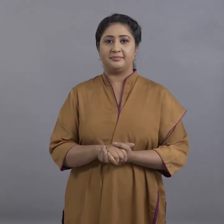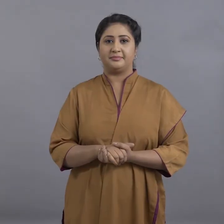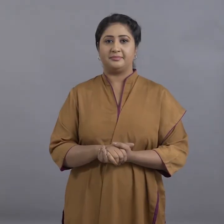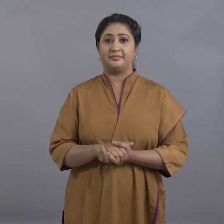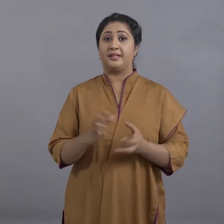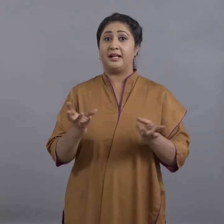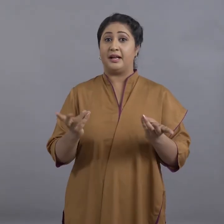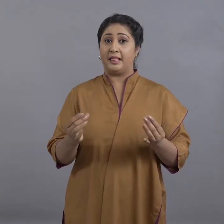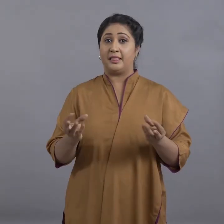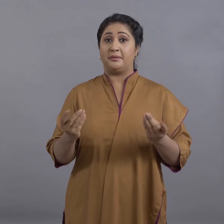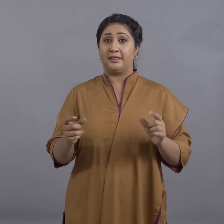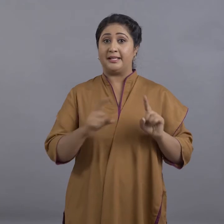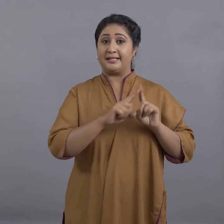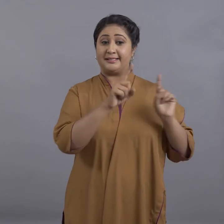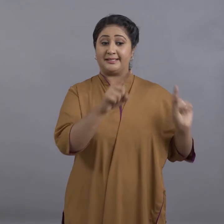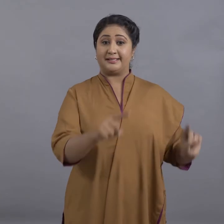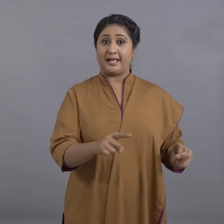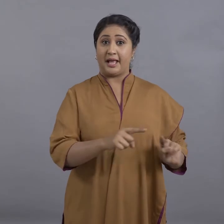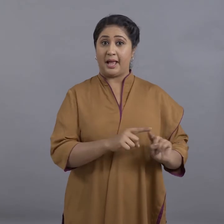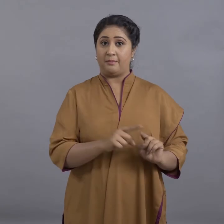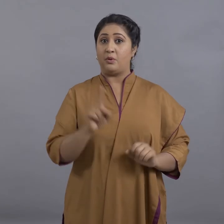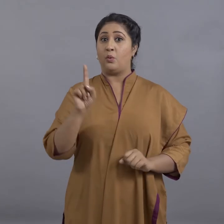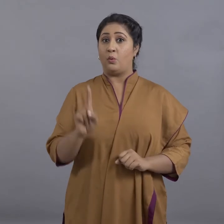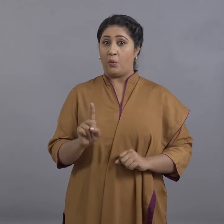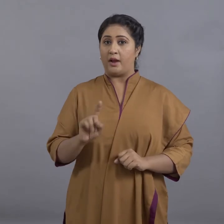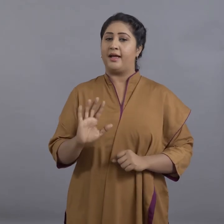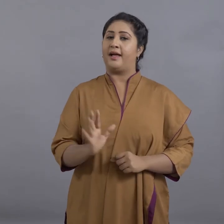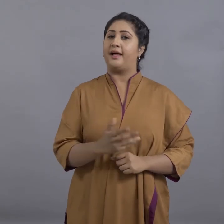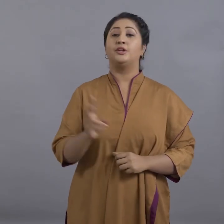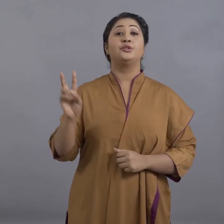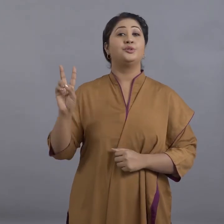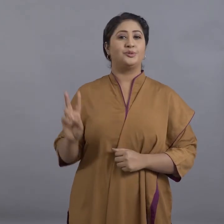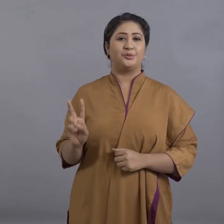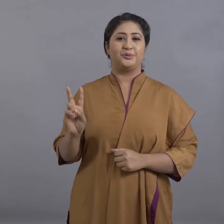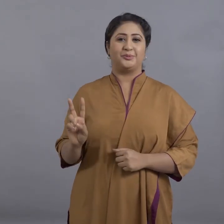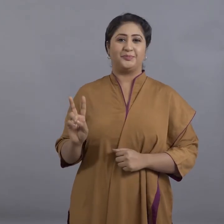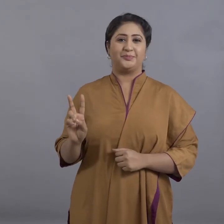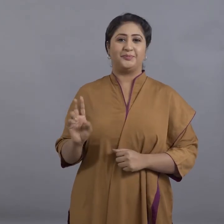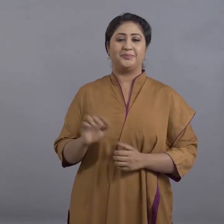Key words. Arithmetic Sample 1 and 2.